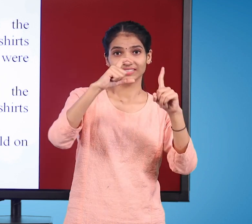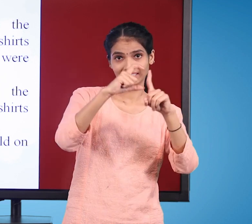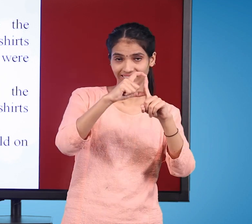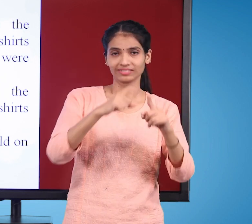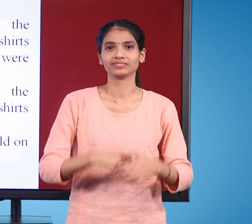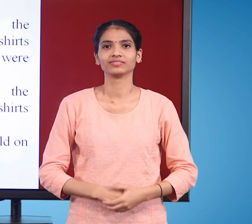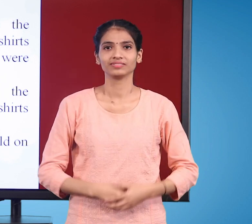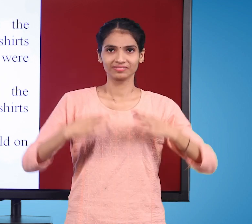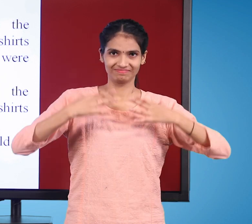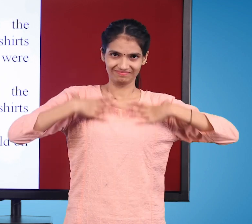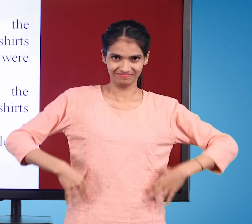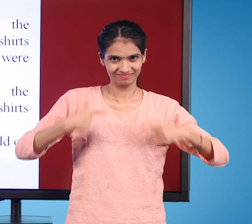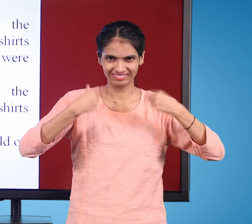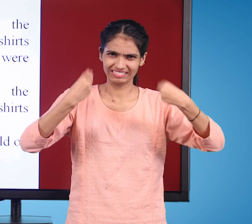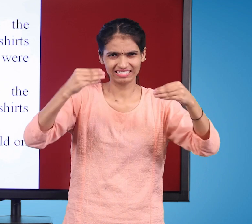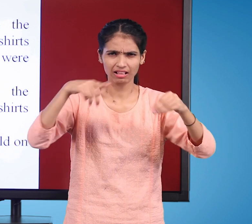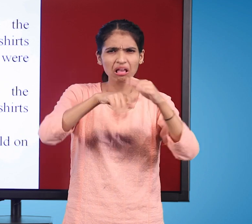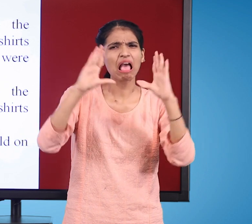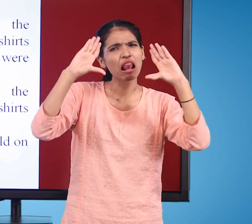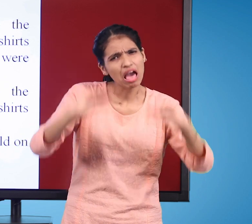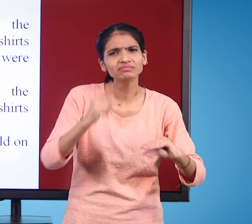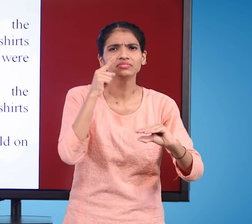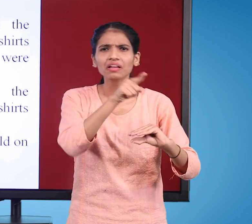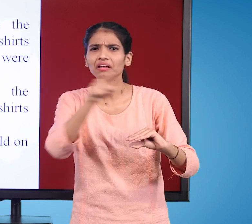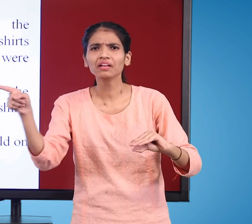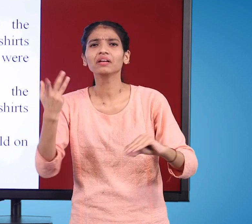D. On which day were the minimum number of shirts sold?